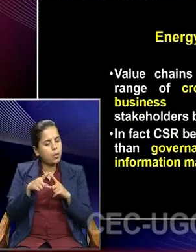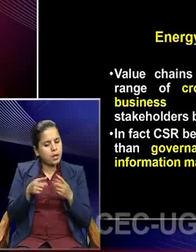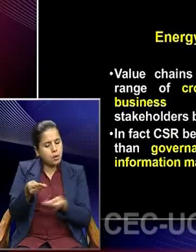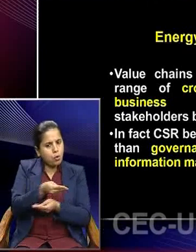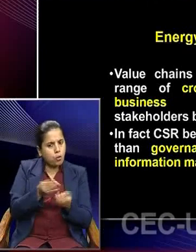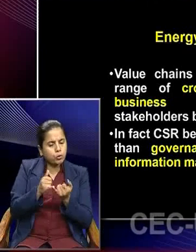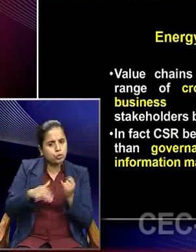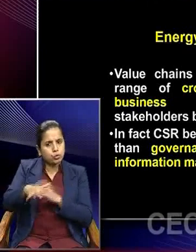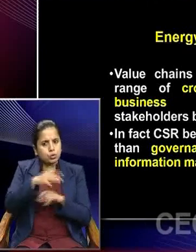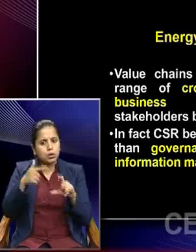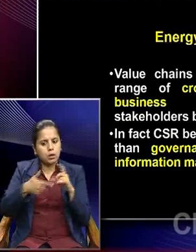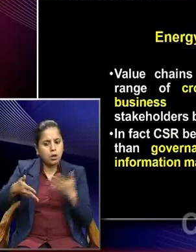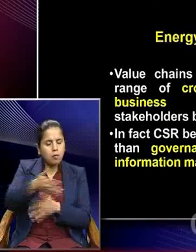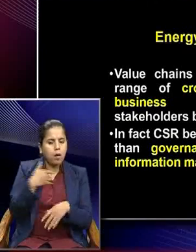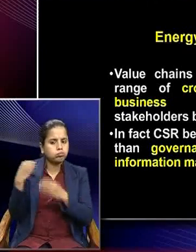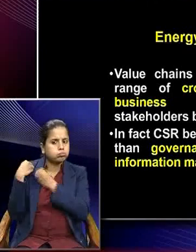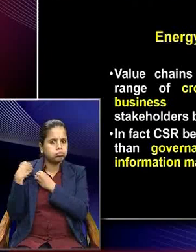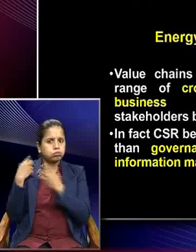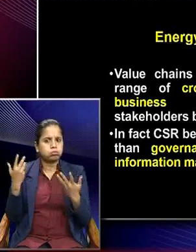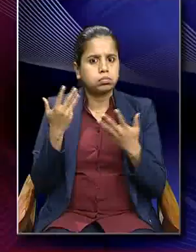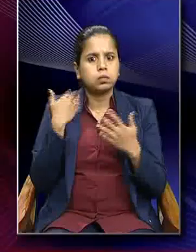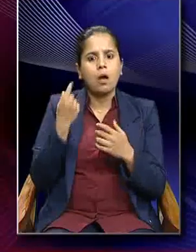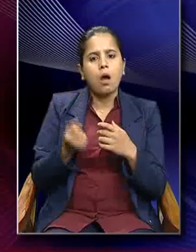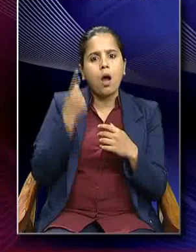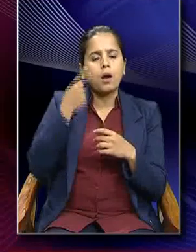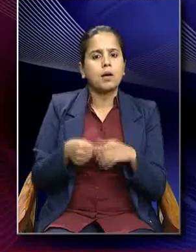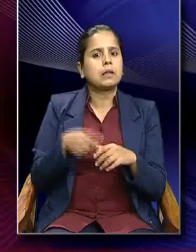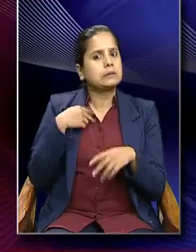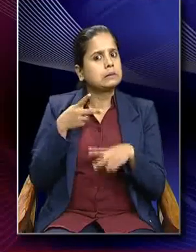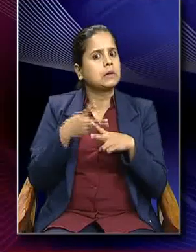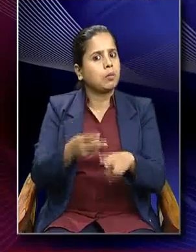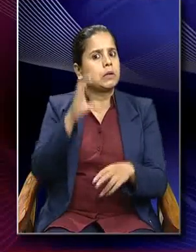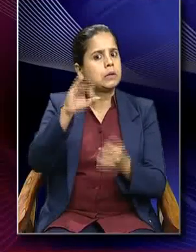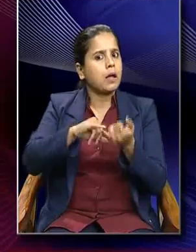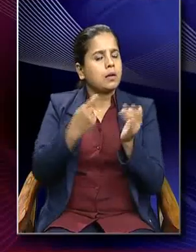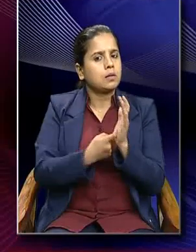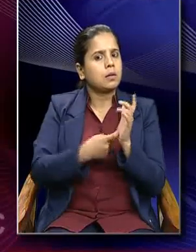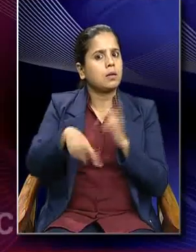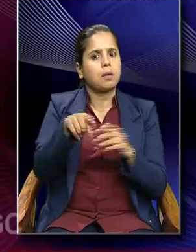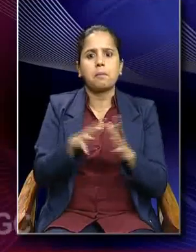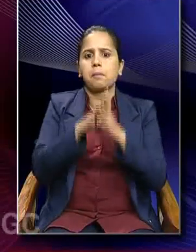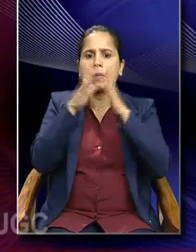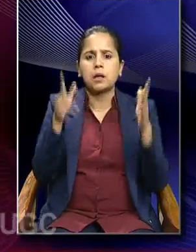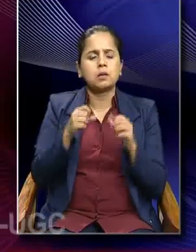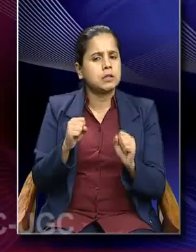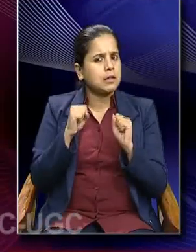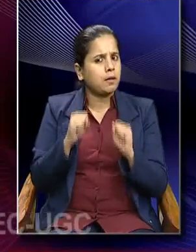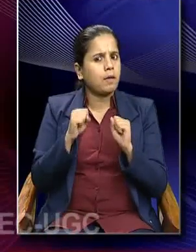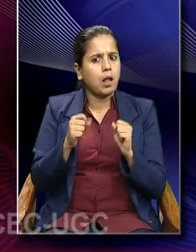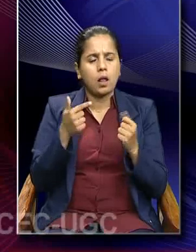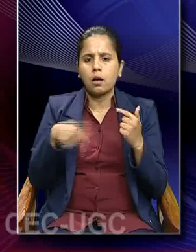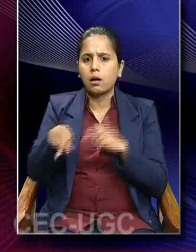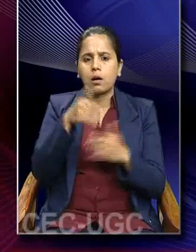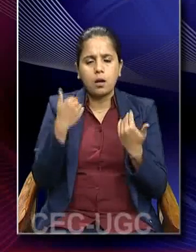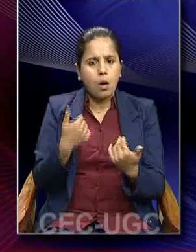social, environmental responsibilities to maintain CSR becomes a very difficult task